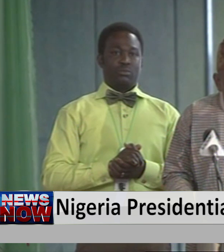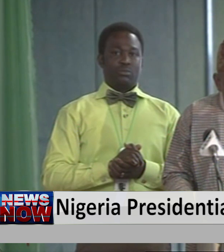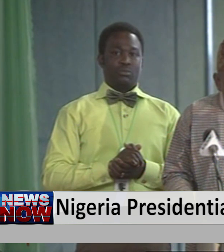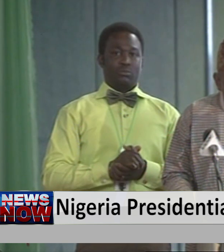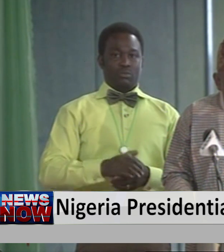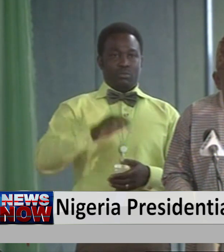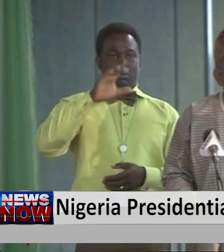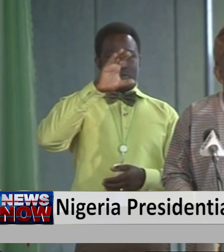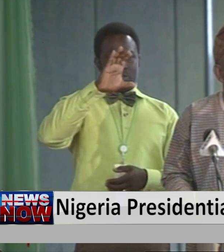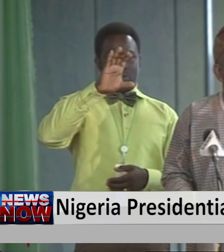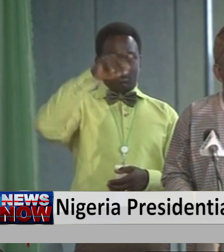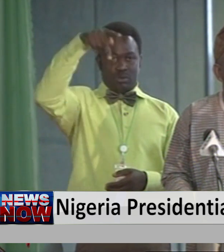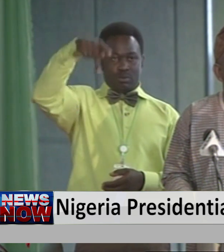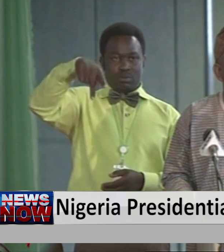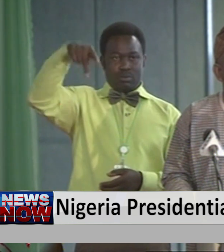CPP,